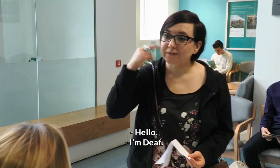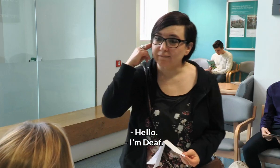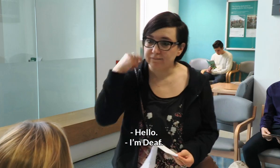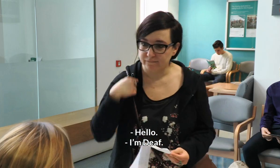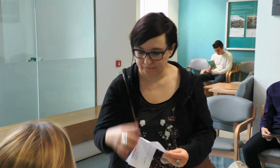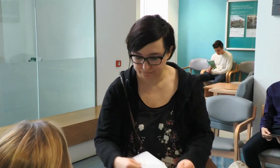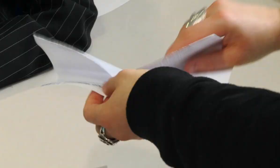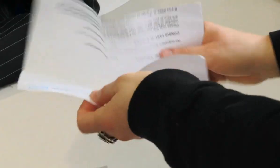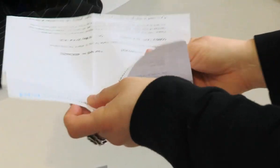Hello.